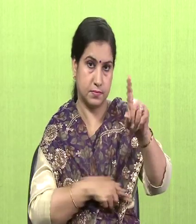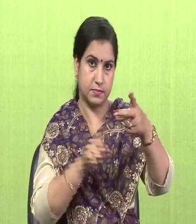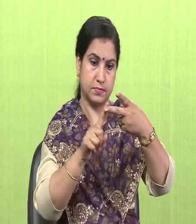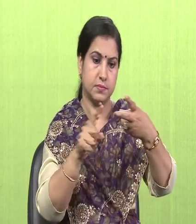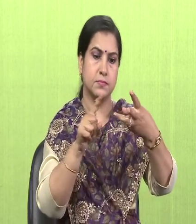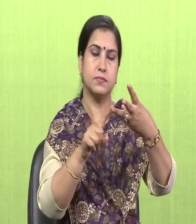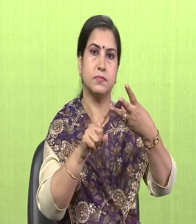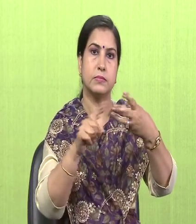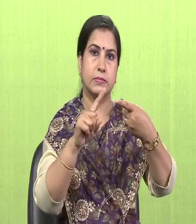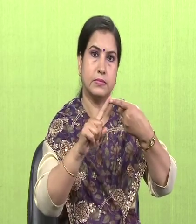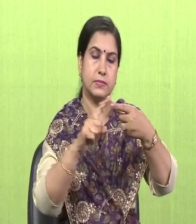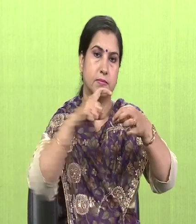equality,